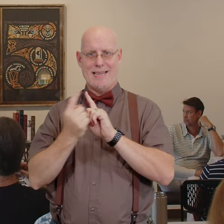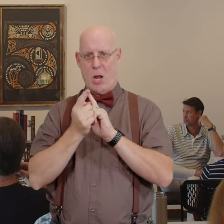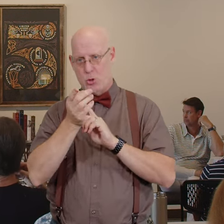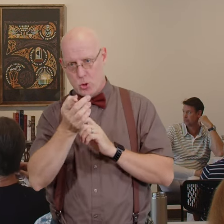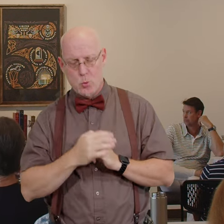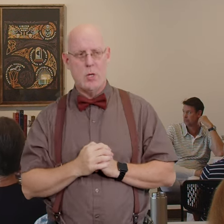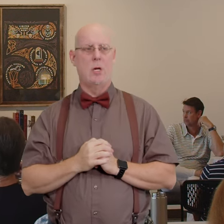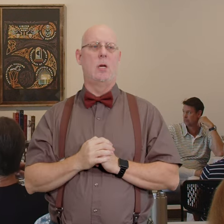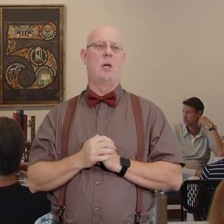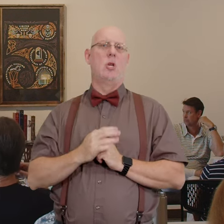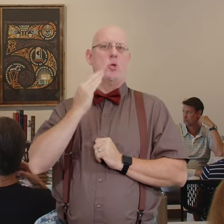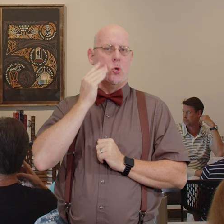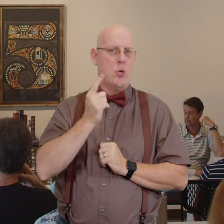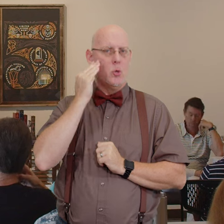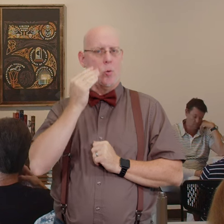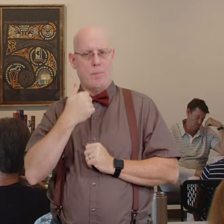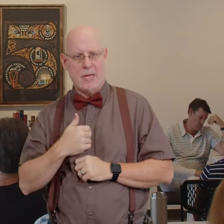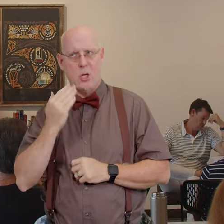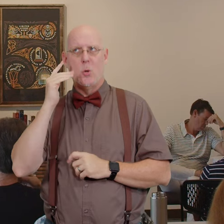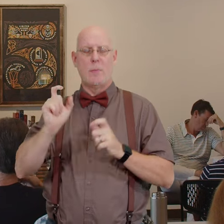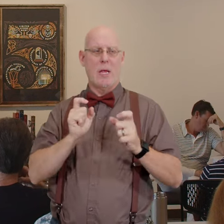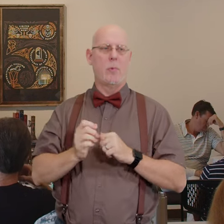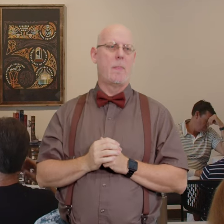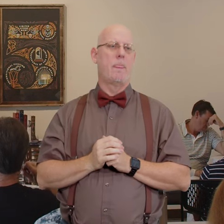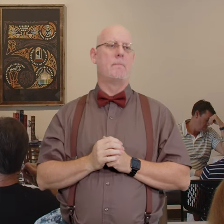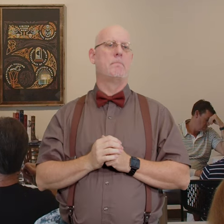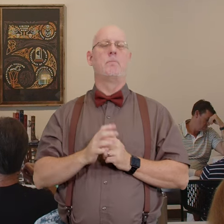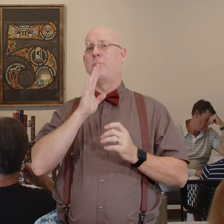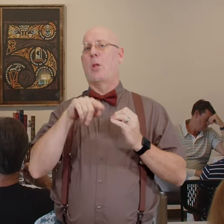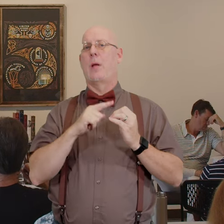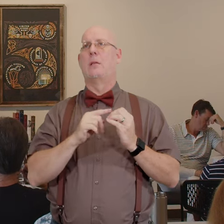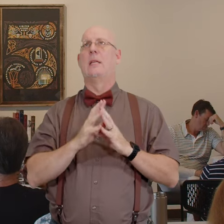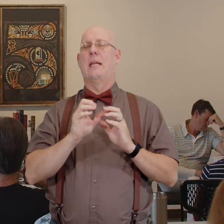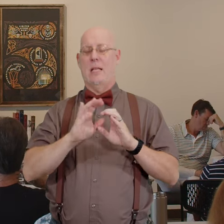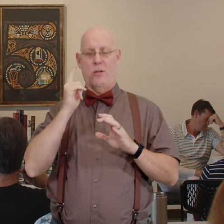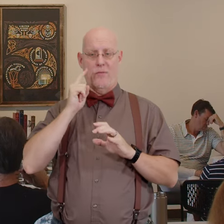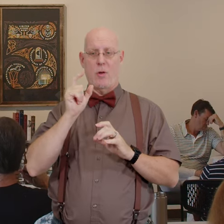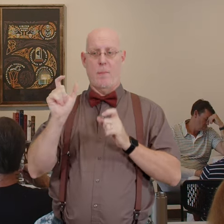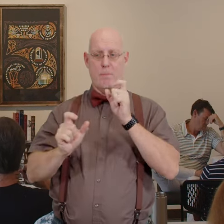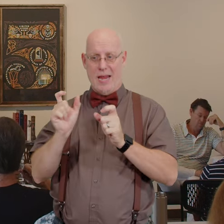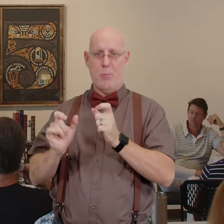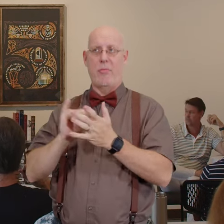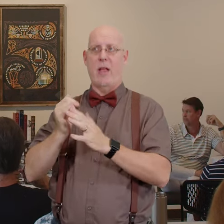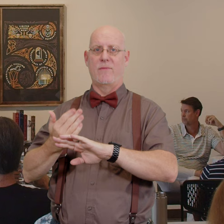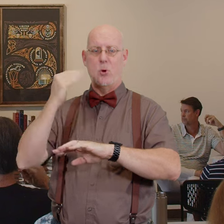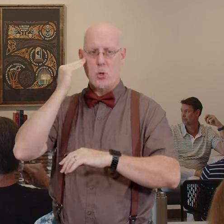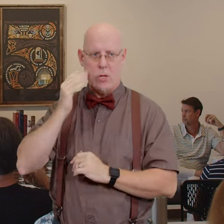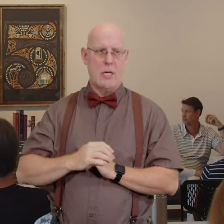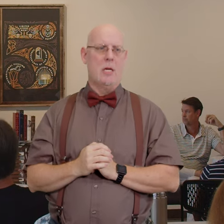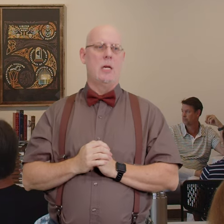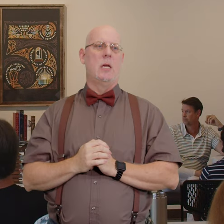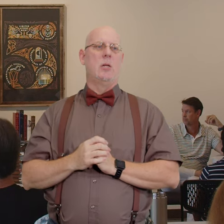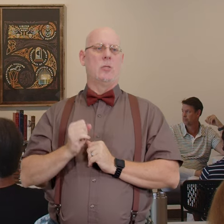he encountered you. He knew you. He knew me. He knew his people. Okay? So that's what we're talking about. Like, clearly, it says, for those whom he foreknew.